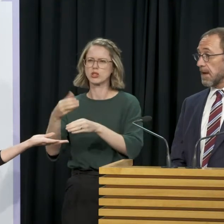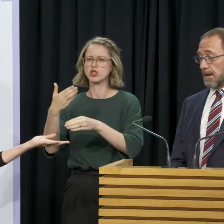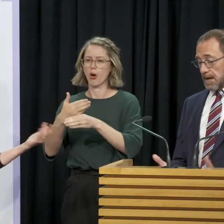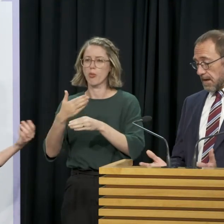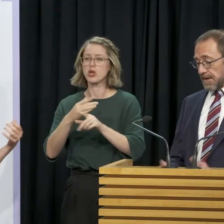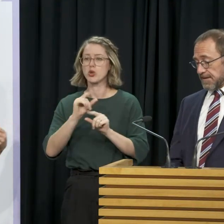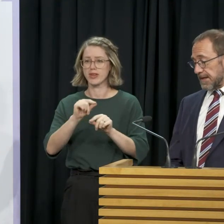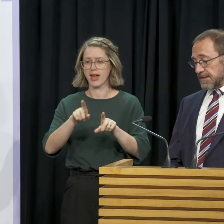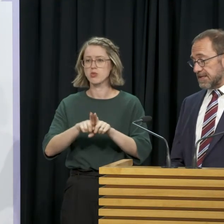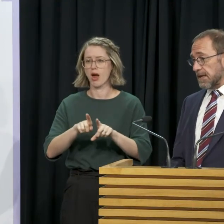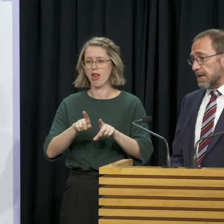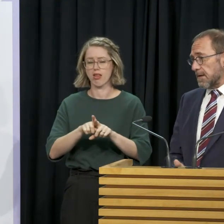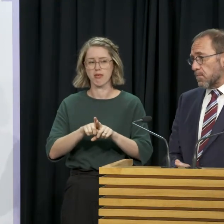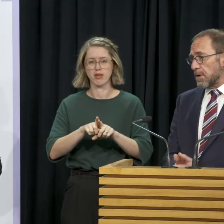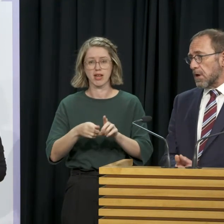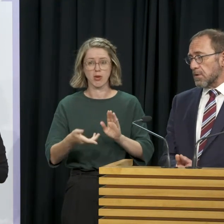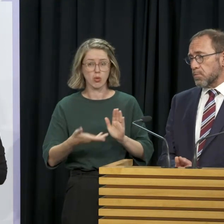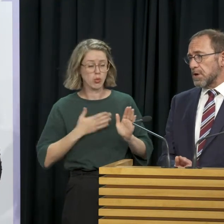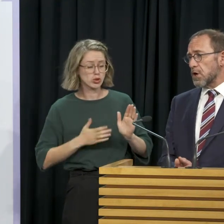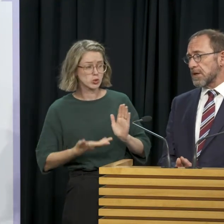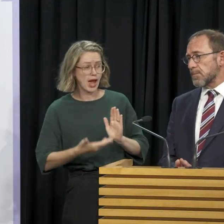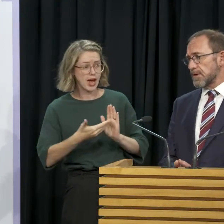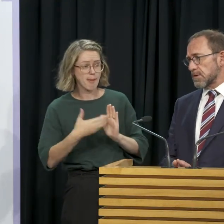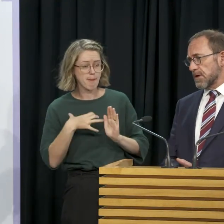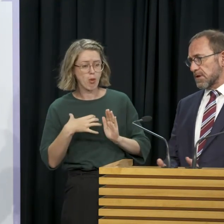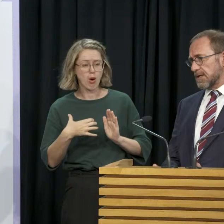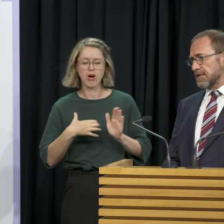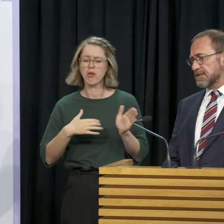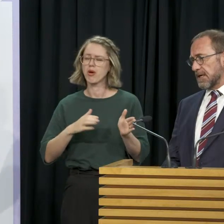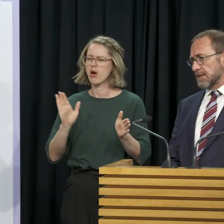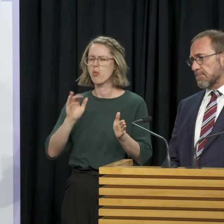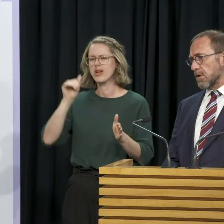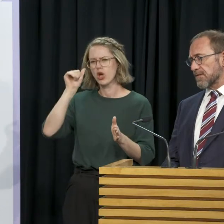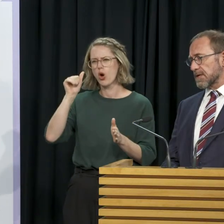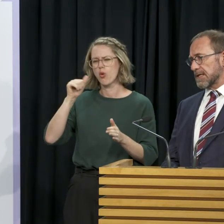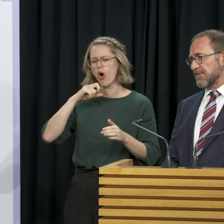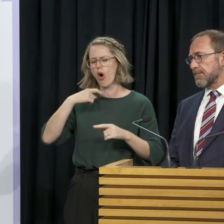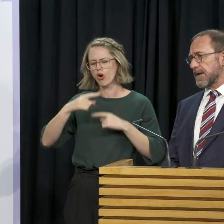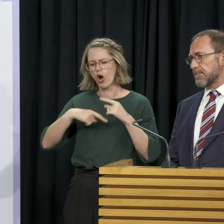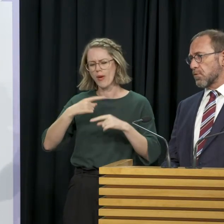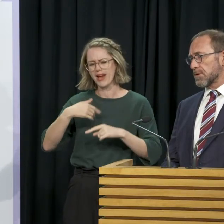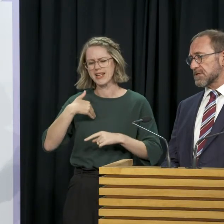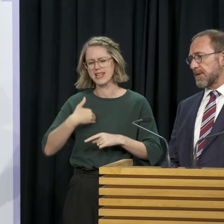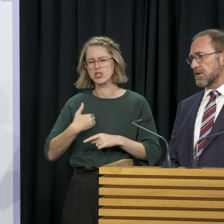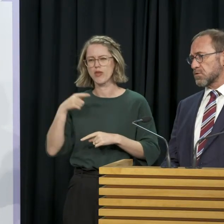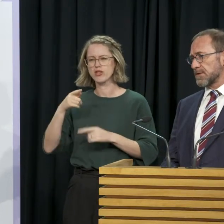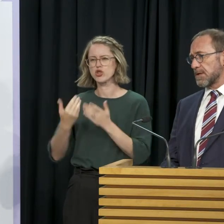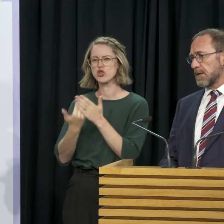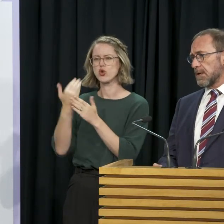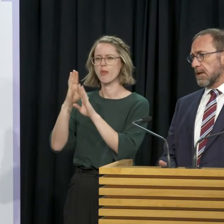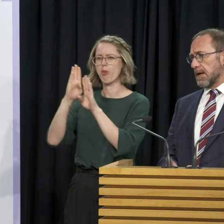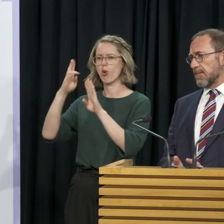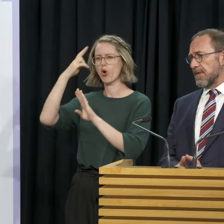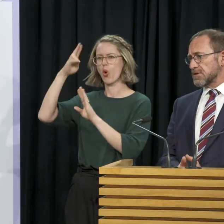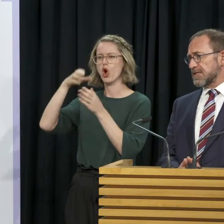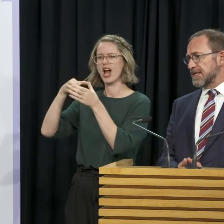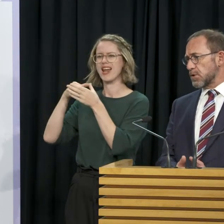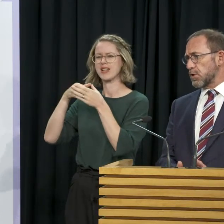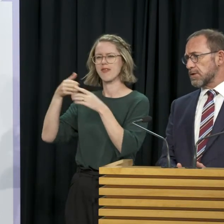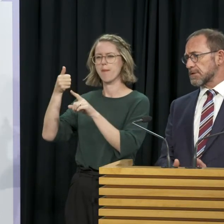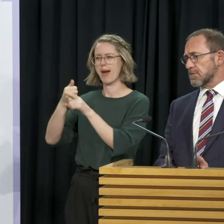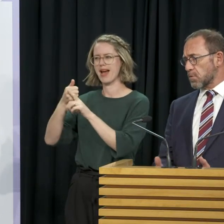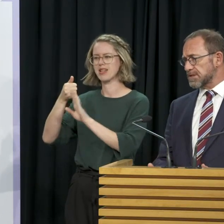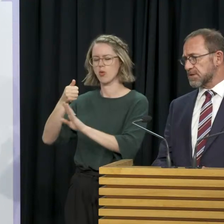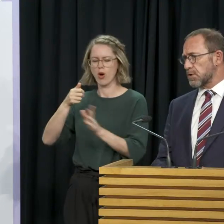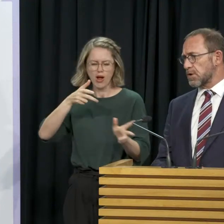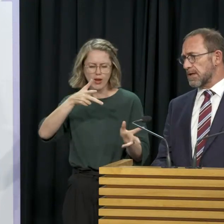Anything further that you want to? I think that's, we know there will be ongoing needs, and the role of the Collective Impact Board is to make sure that those needs are